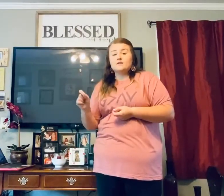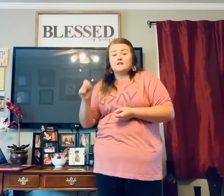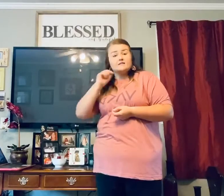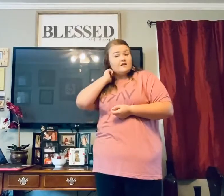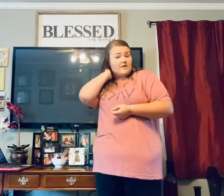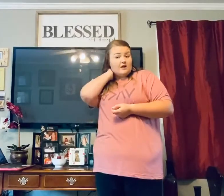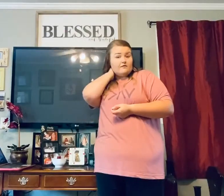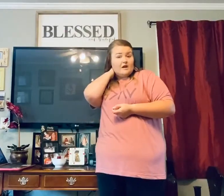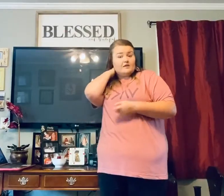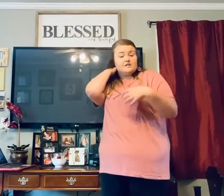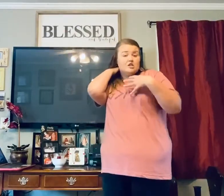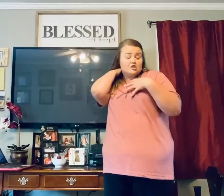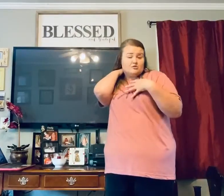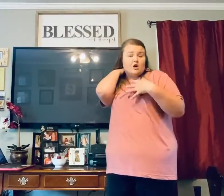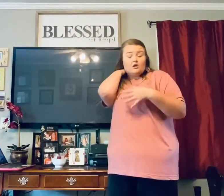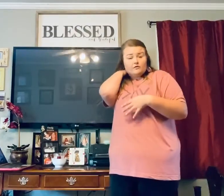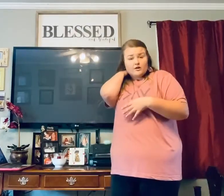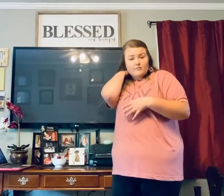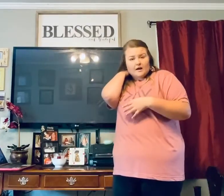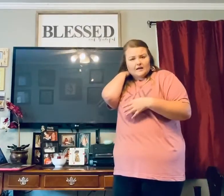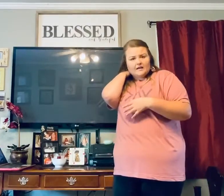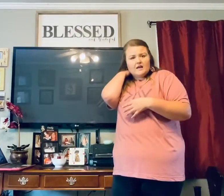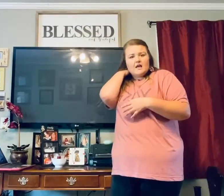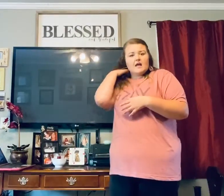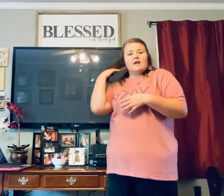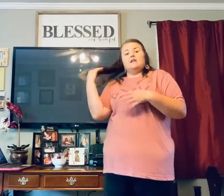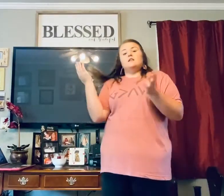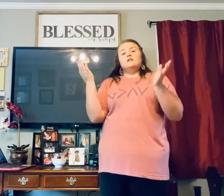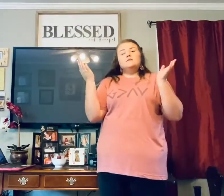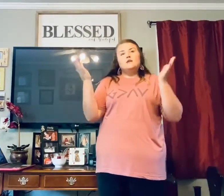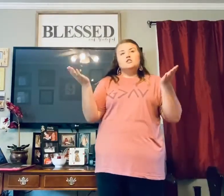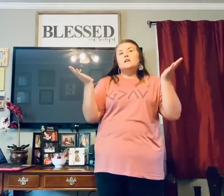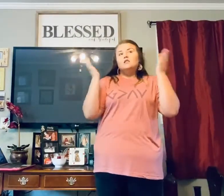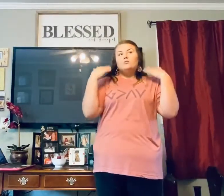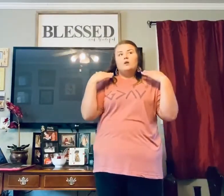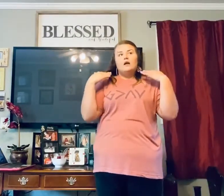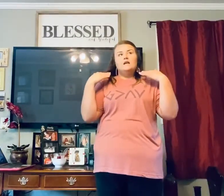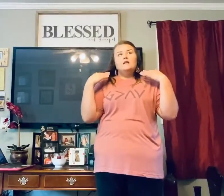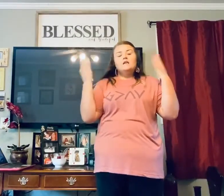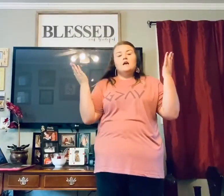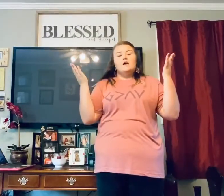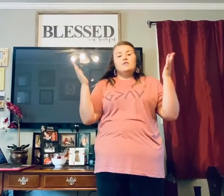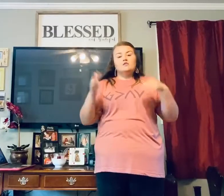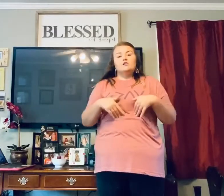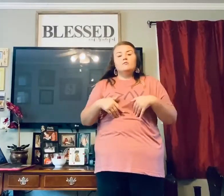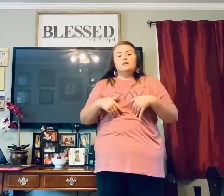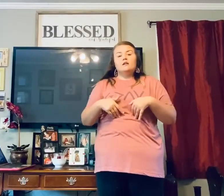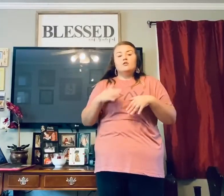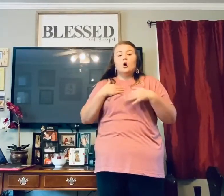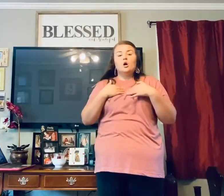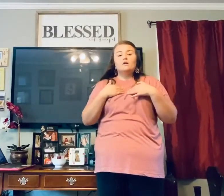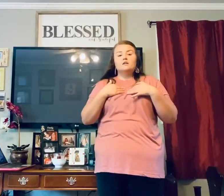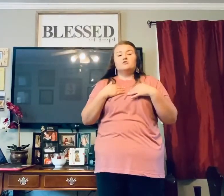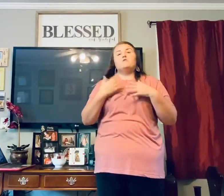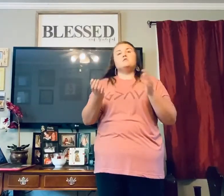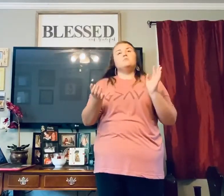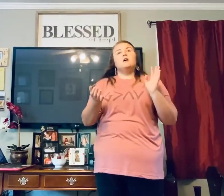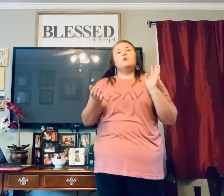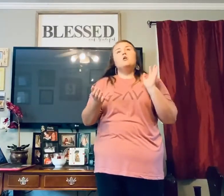proteins that are found in tissues all over our body, and especially in the brain and the stomach and the heart. And so that's why